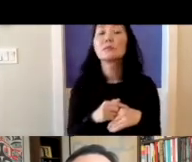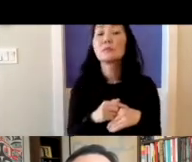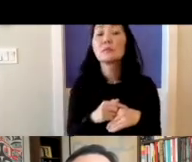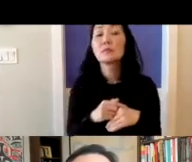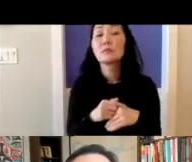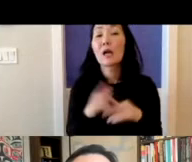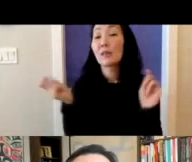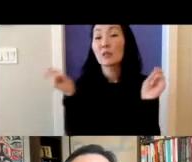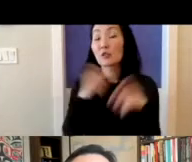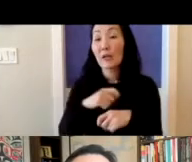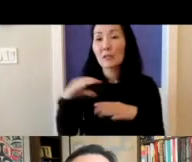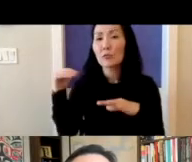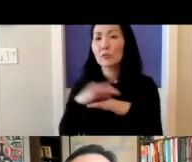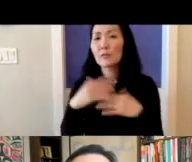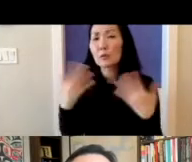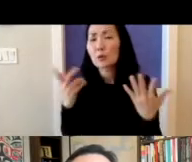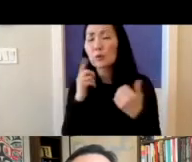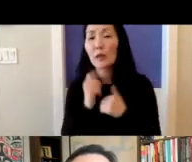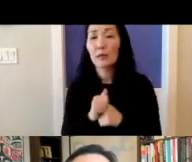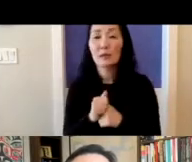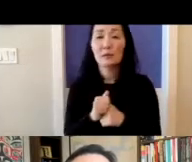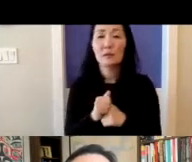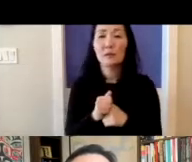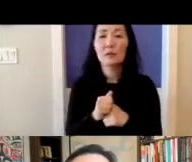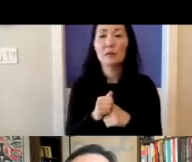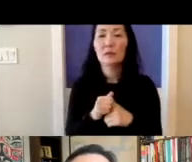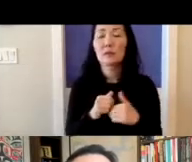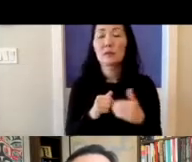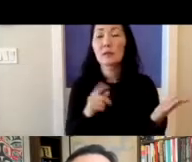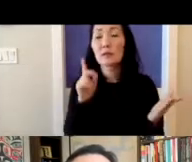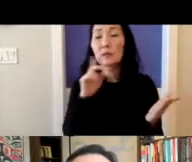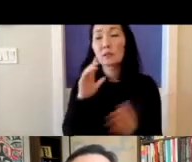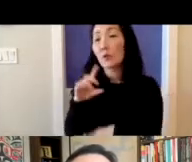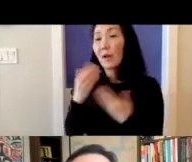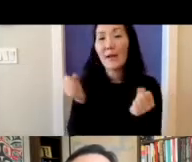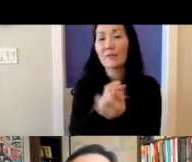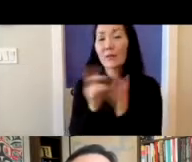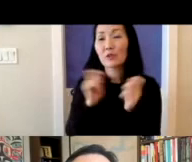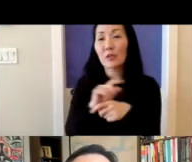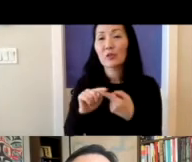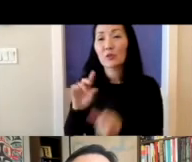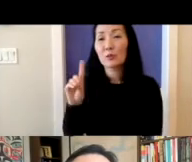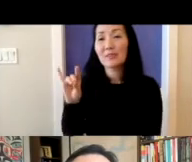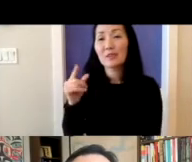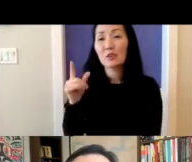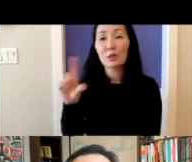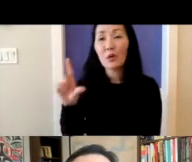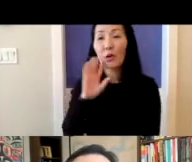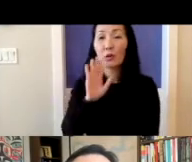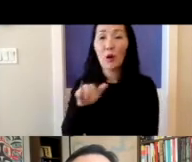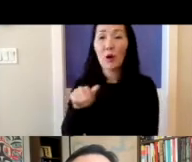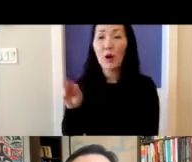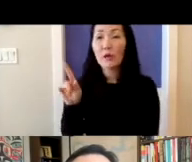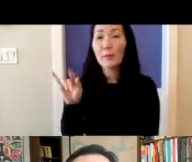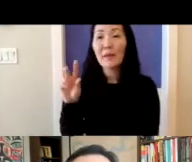role of technology in terms of electrification, in terms of automation and digitization. But then also, I think some of these fundamental